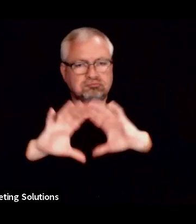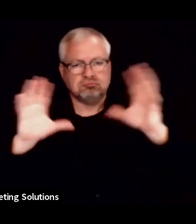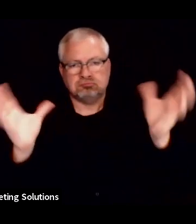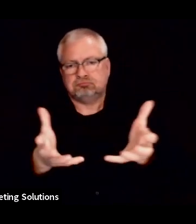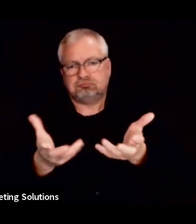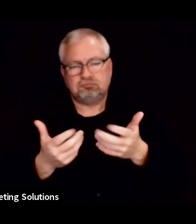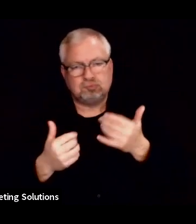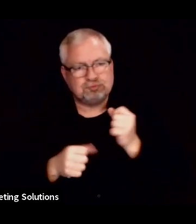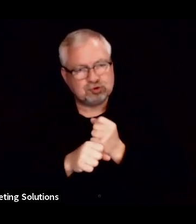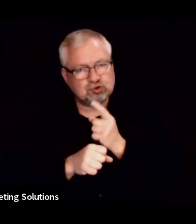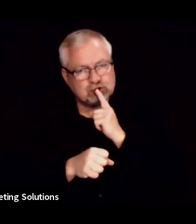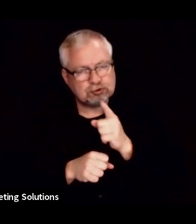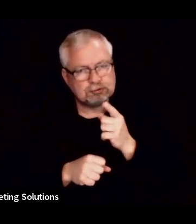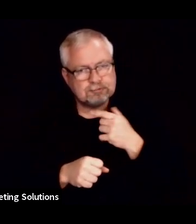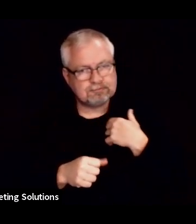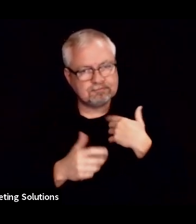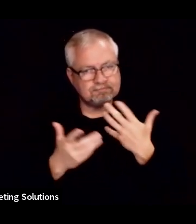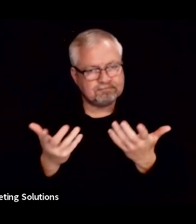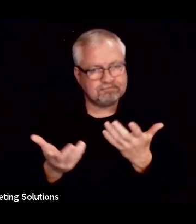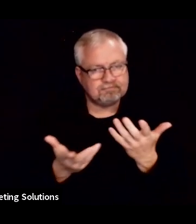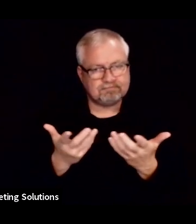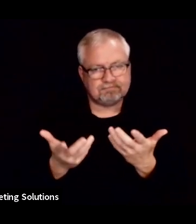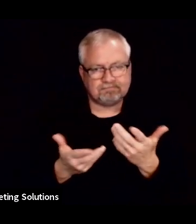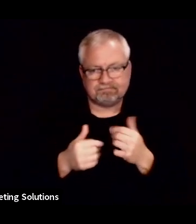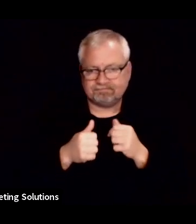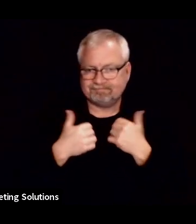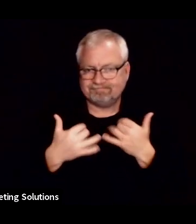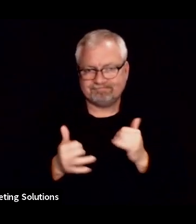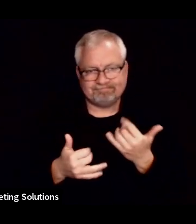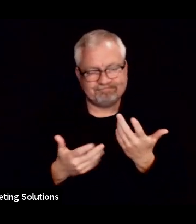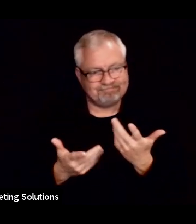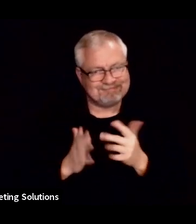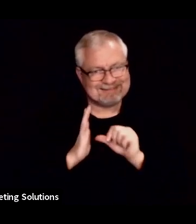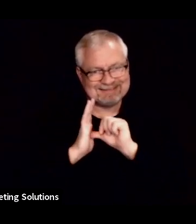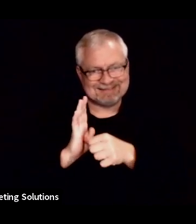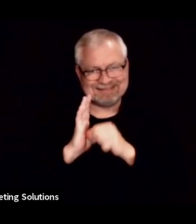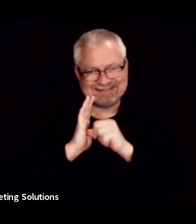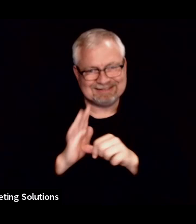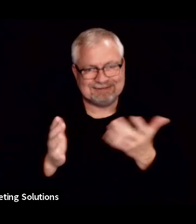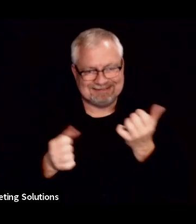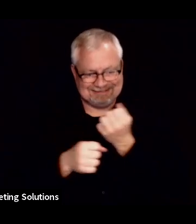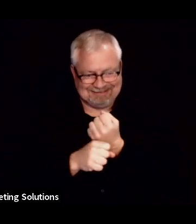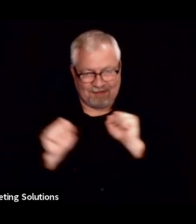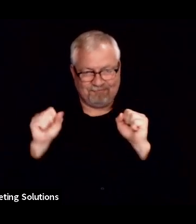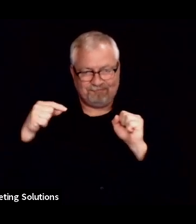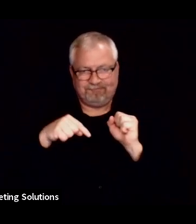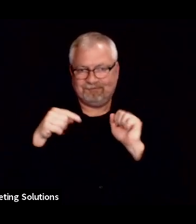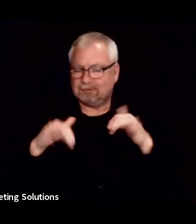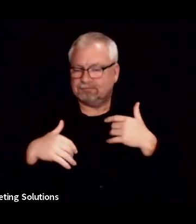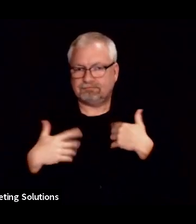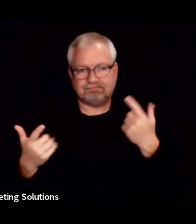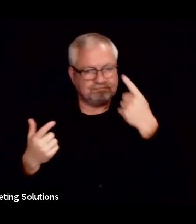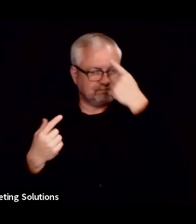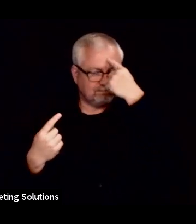value of using the safest possible ways of engaging in